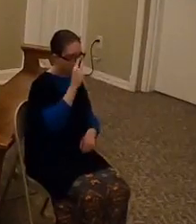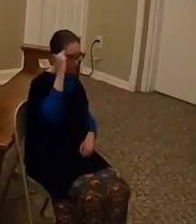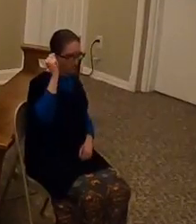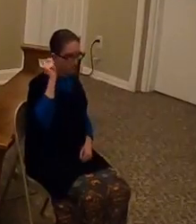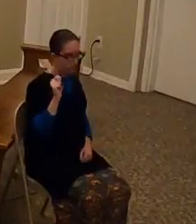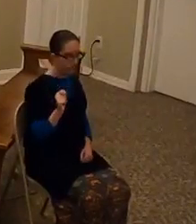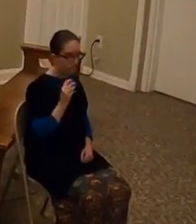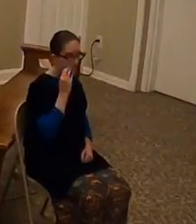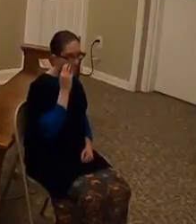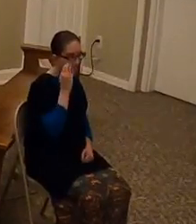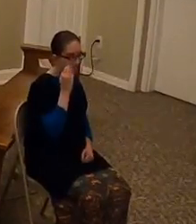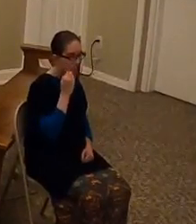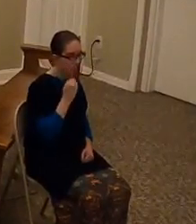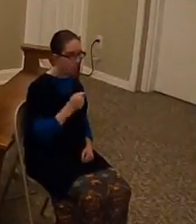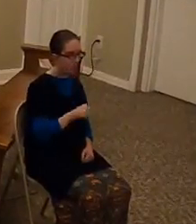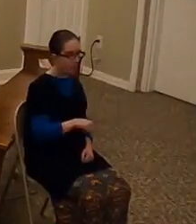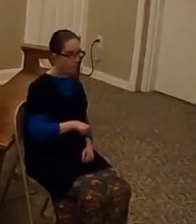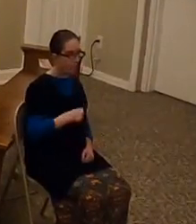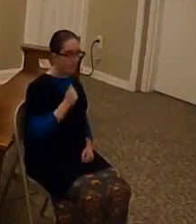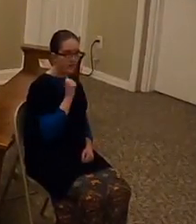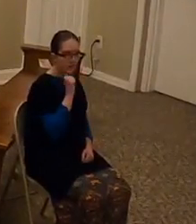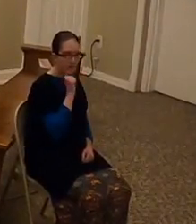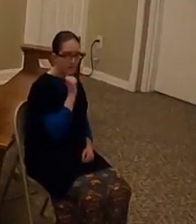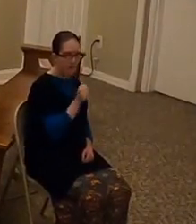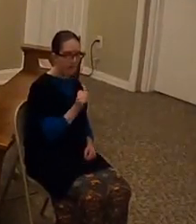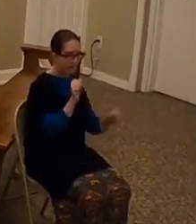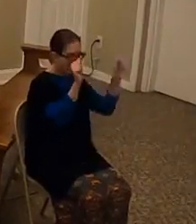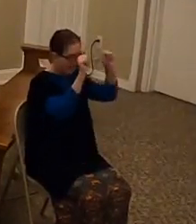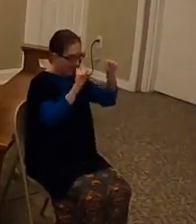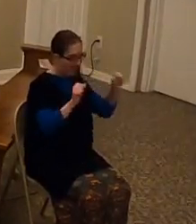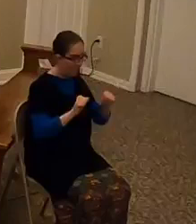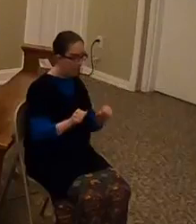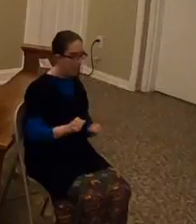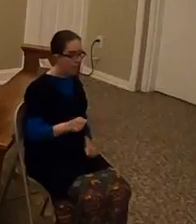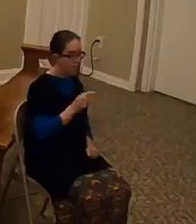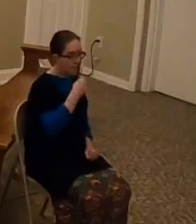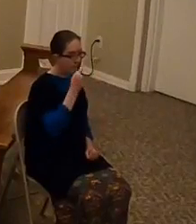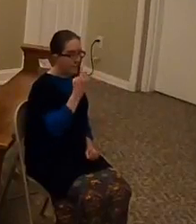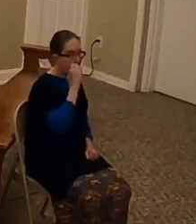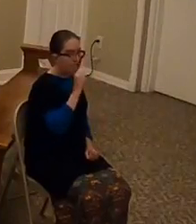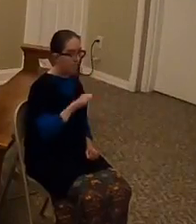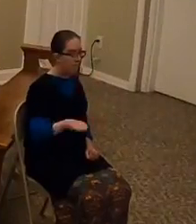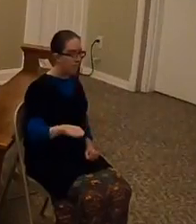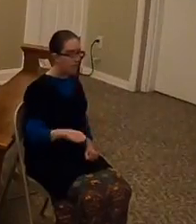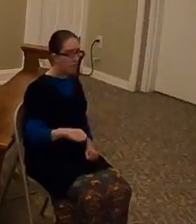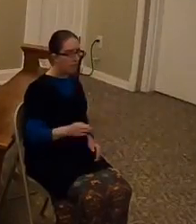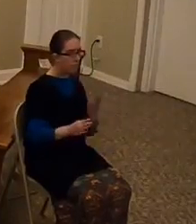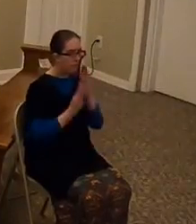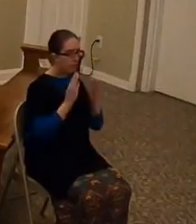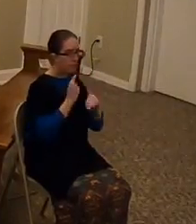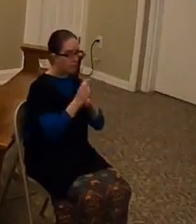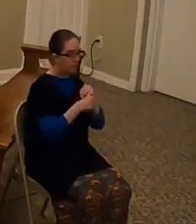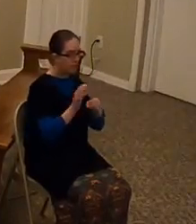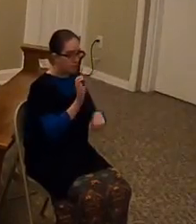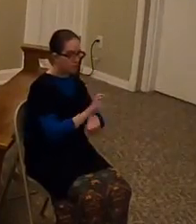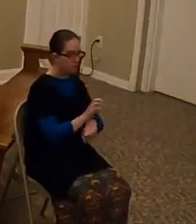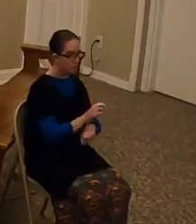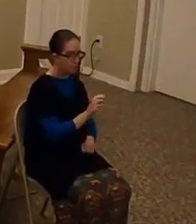Presumptuous are they, self-willed, they are not afraid to speak evil of dignities. That's talking about church government,